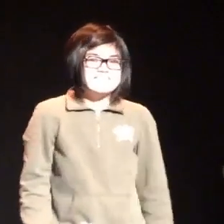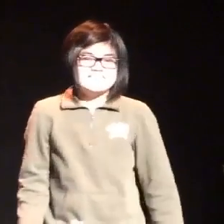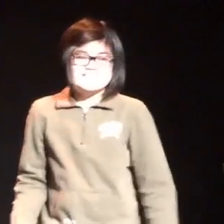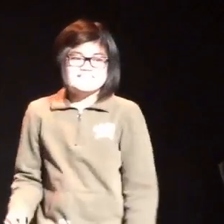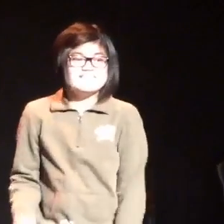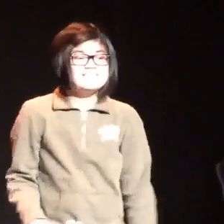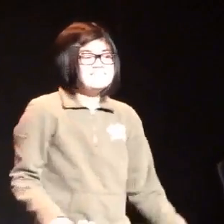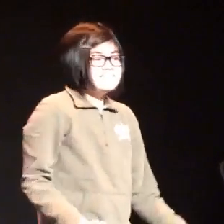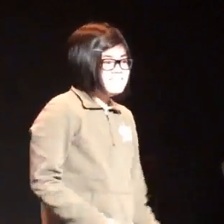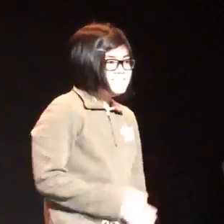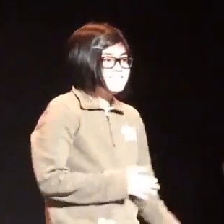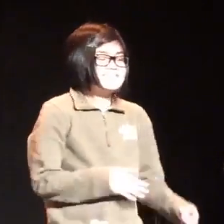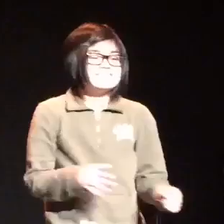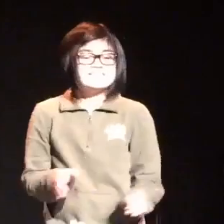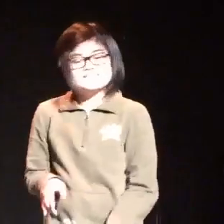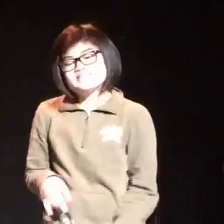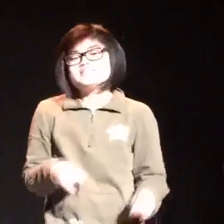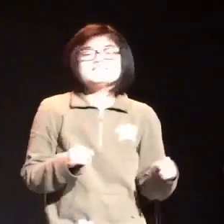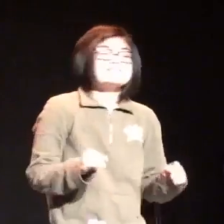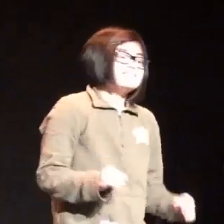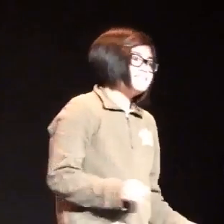I don't think Sonny's going to do something, sorry.